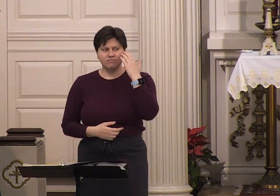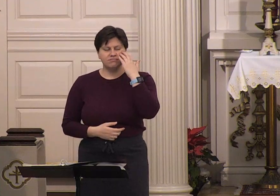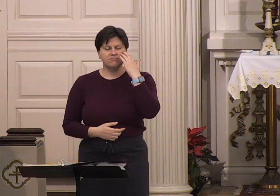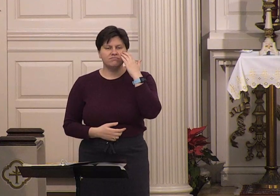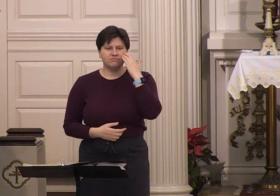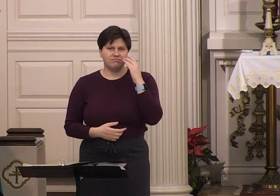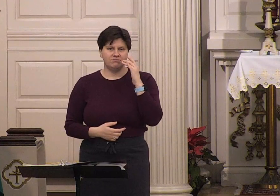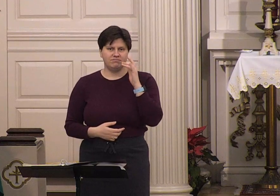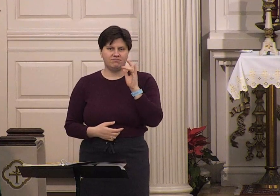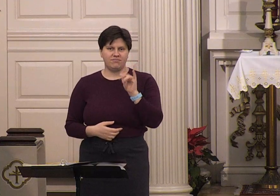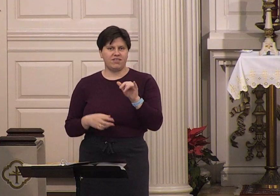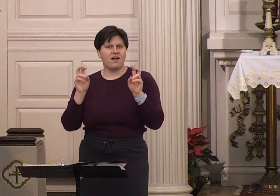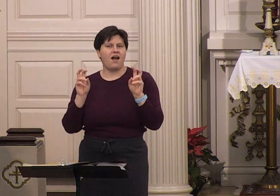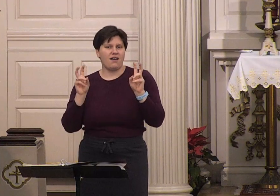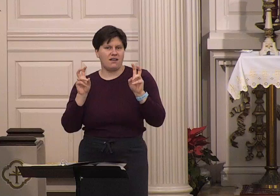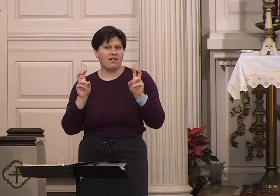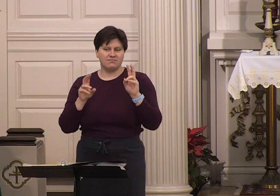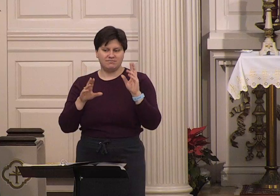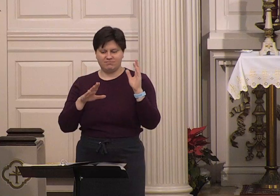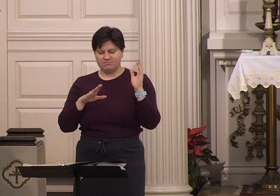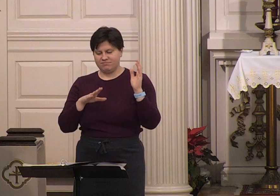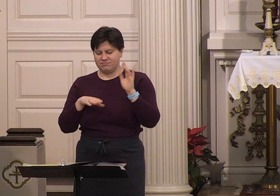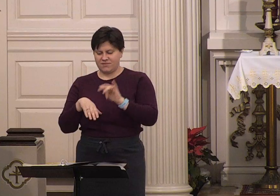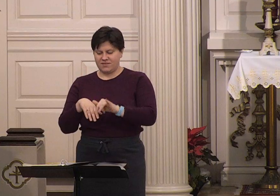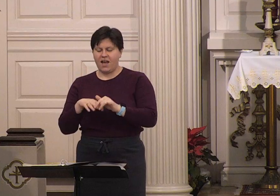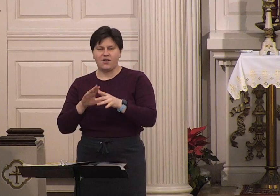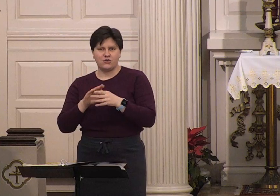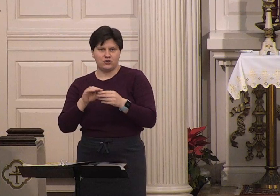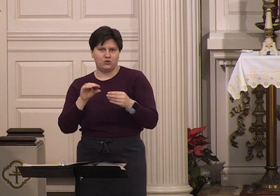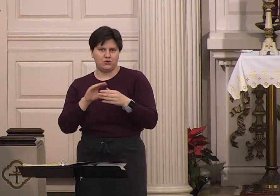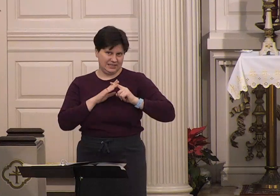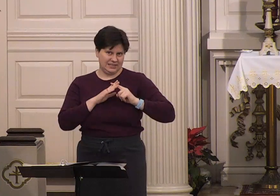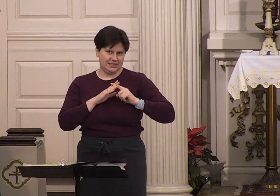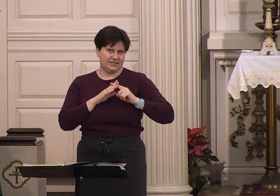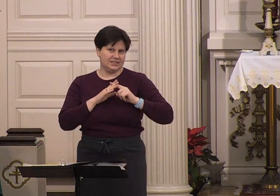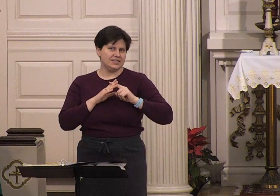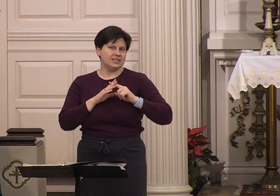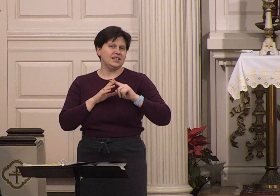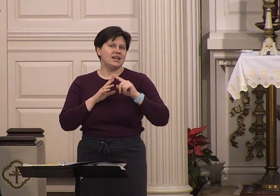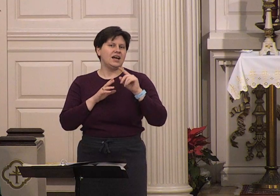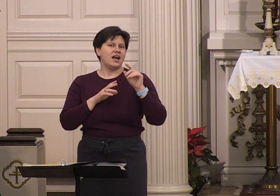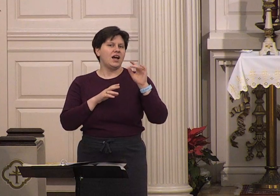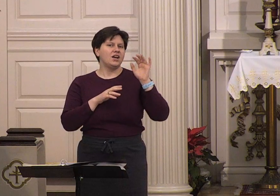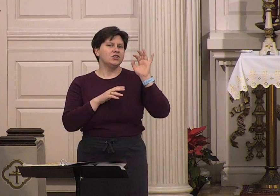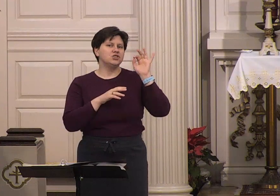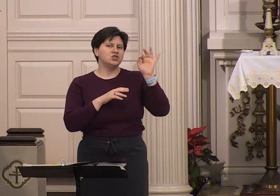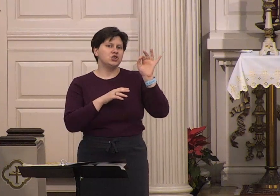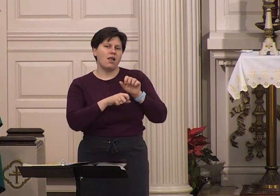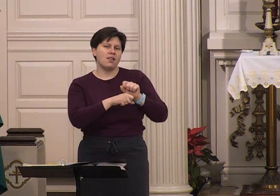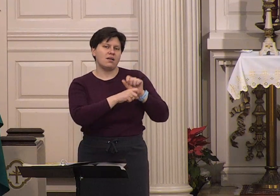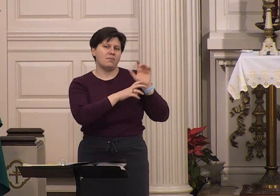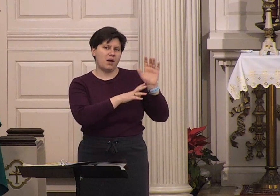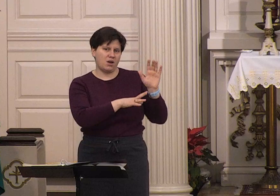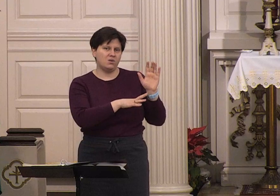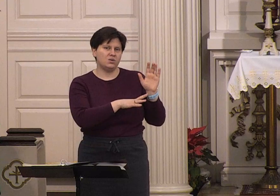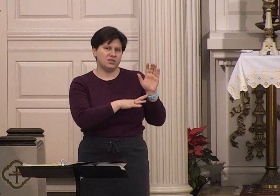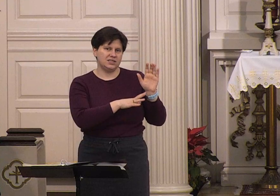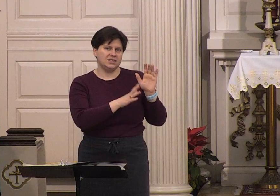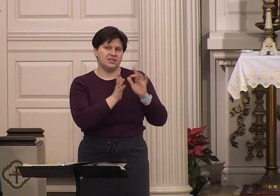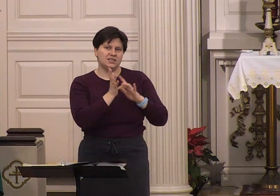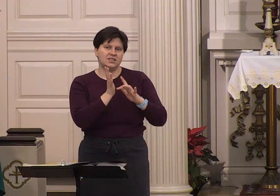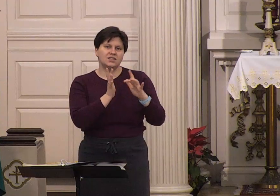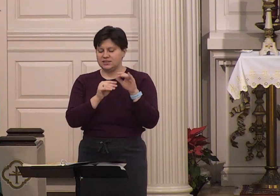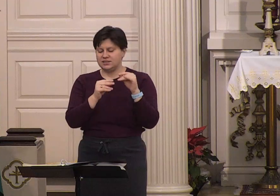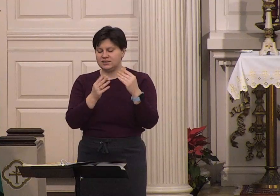title attached to it. At the very beginning of the Sermon of the Mount, on the Mount, Jesus gives what are